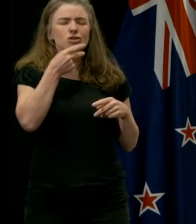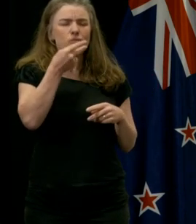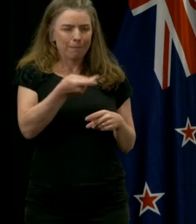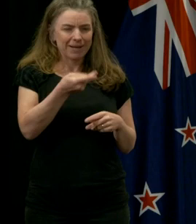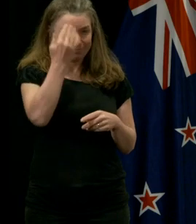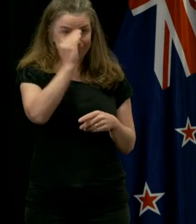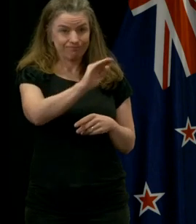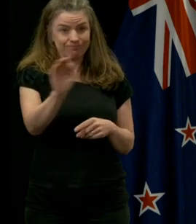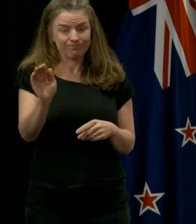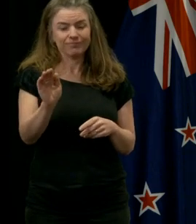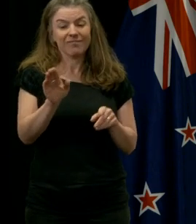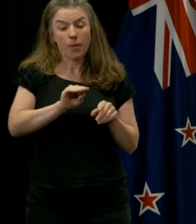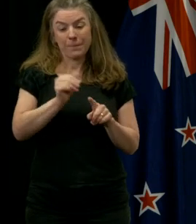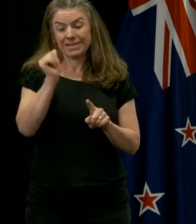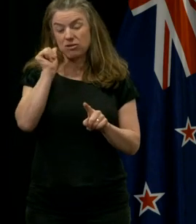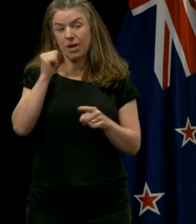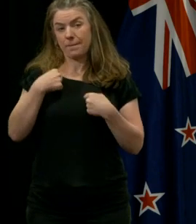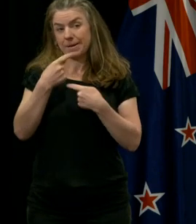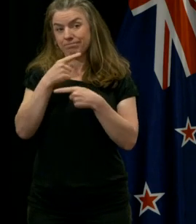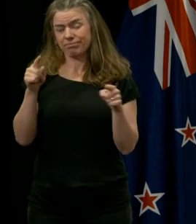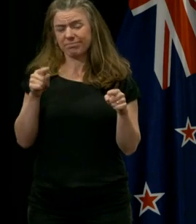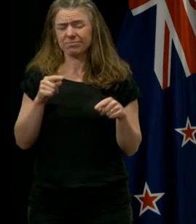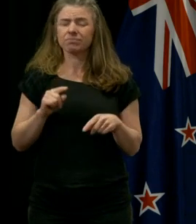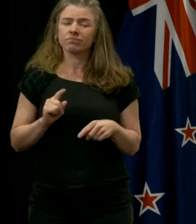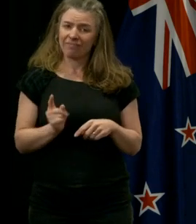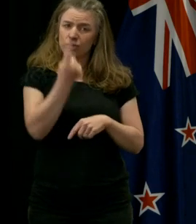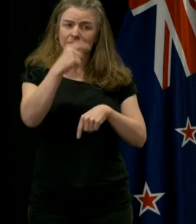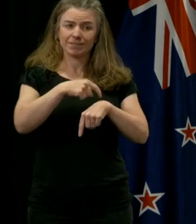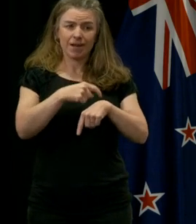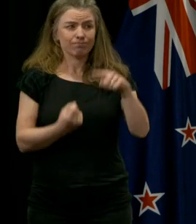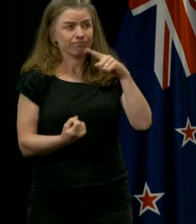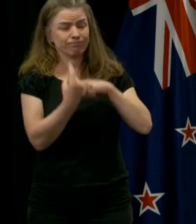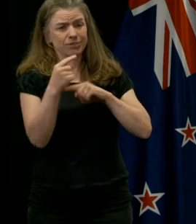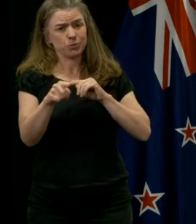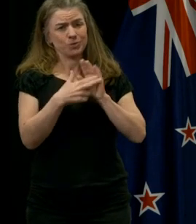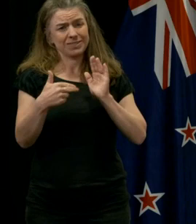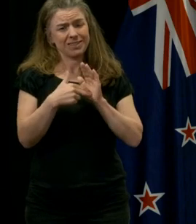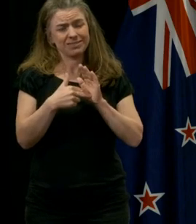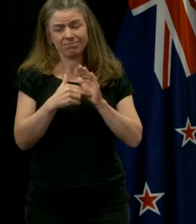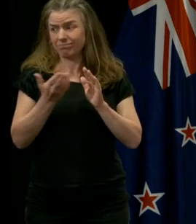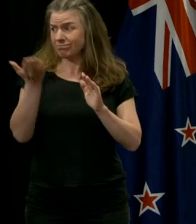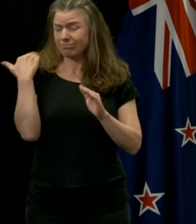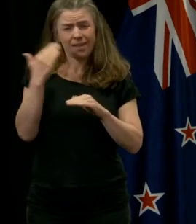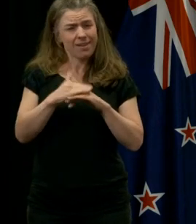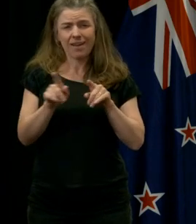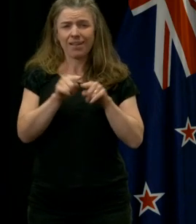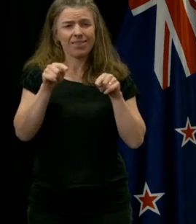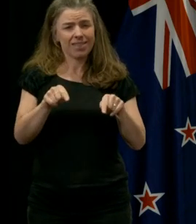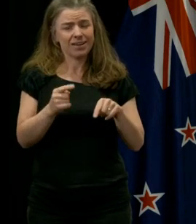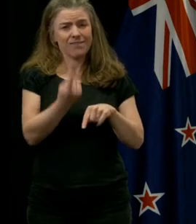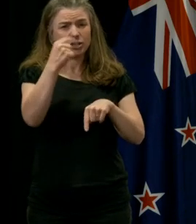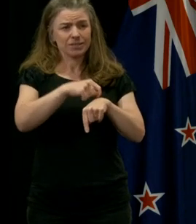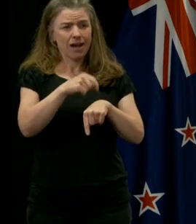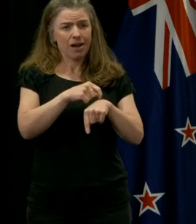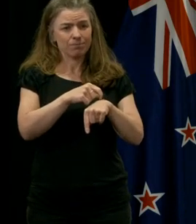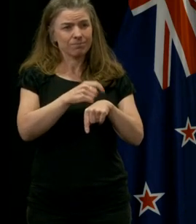said yesterday. This event is unprecedented in New Zealand's history. Never before have we sought to